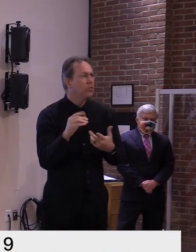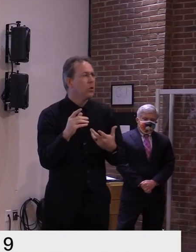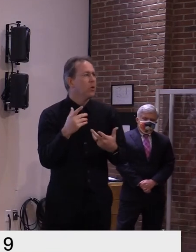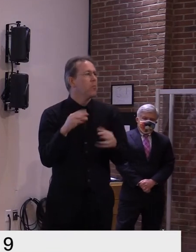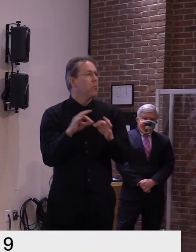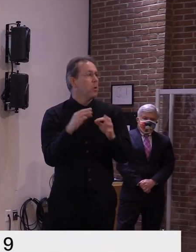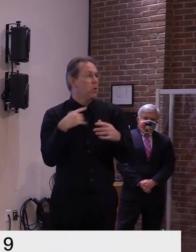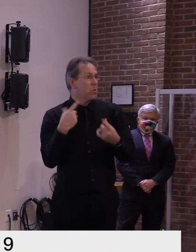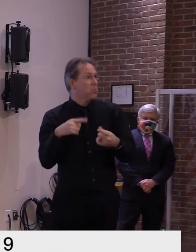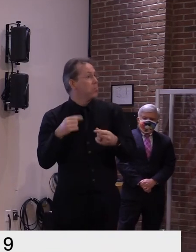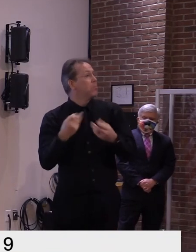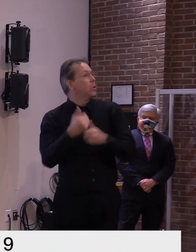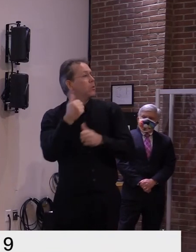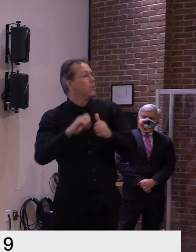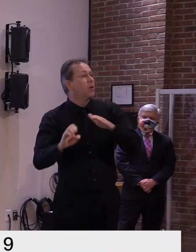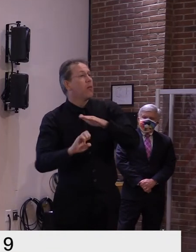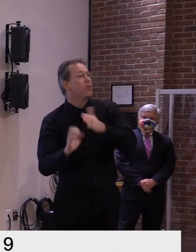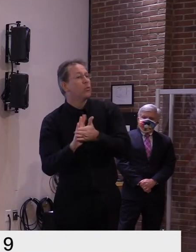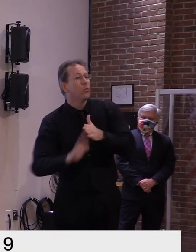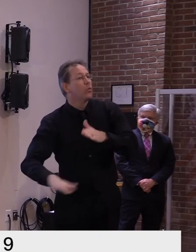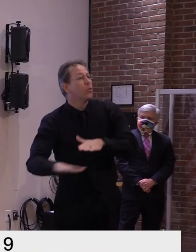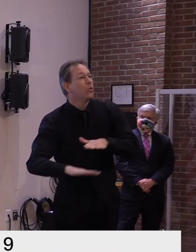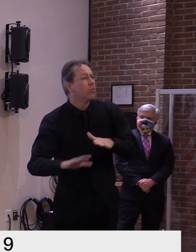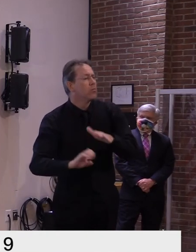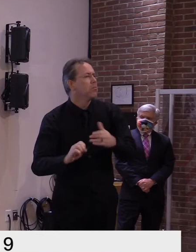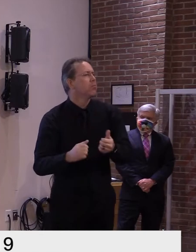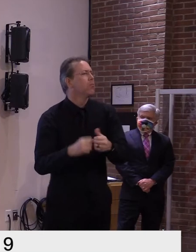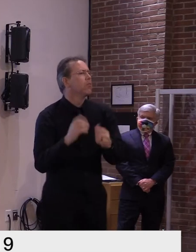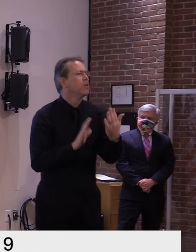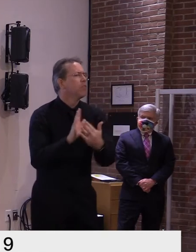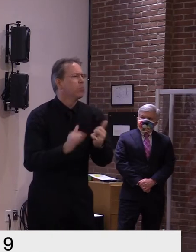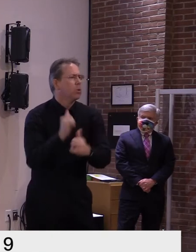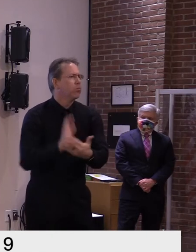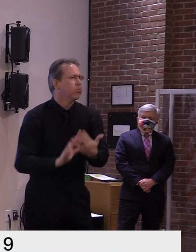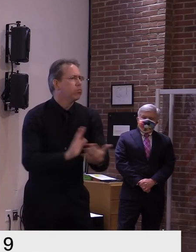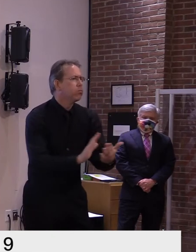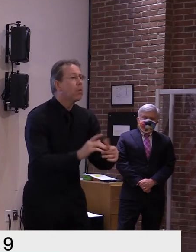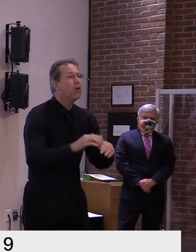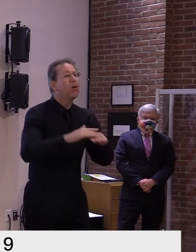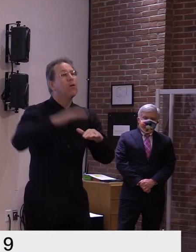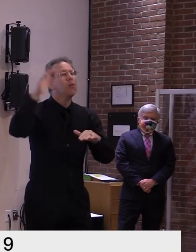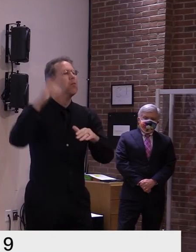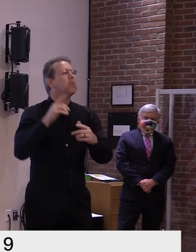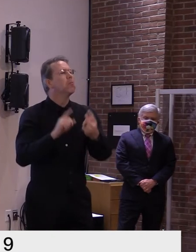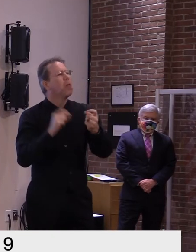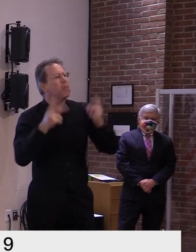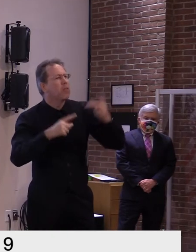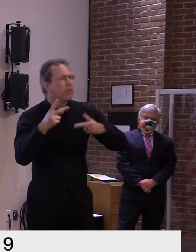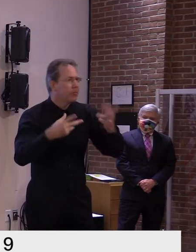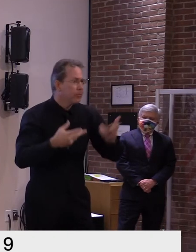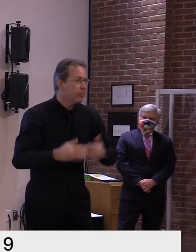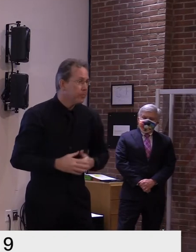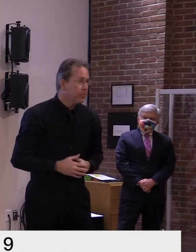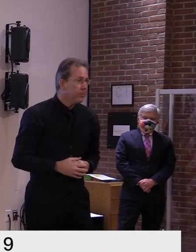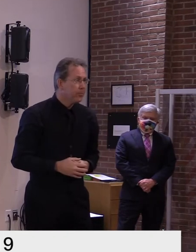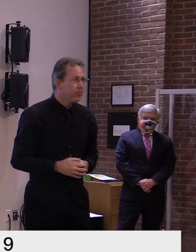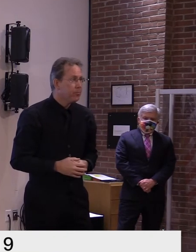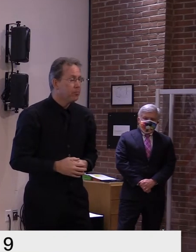out. But we do already have. Yeah, we have quite a bit of in-person going. Yep.